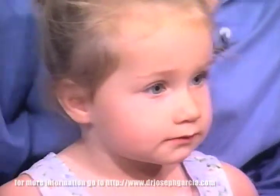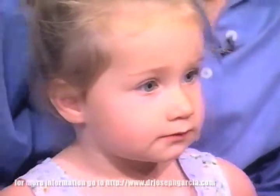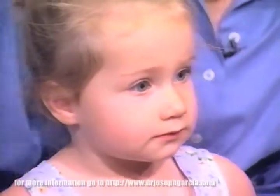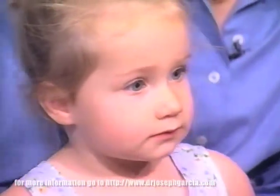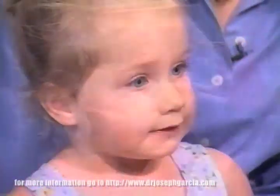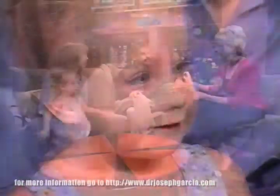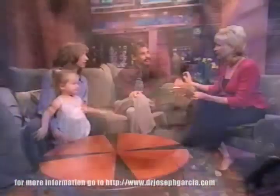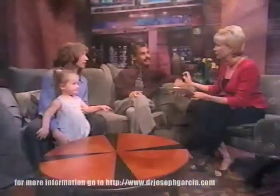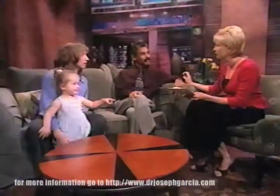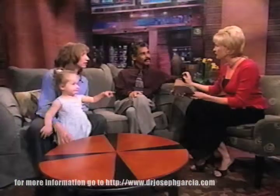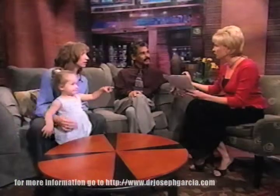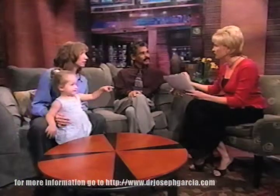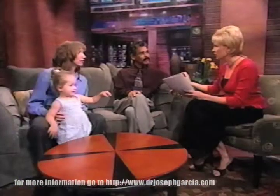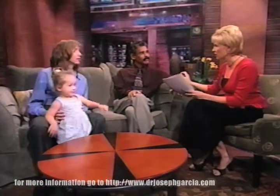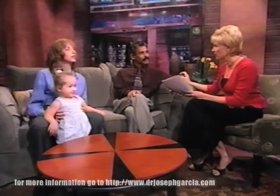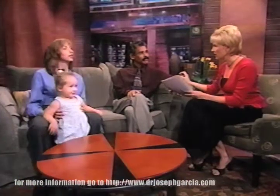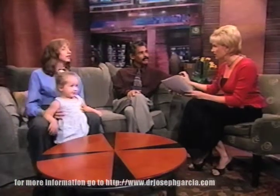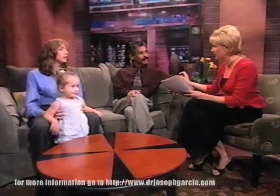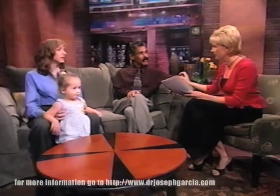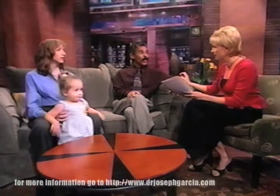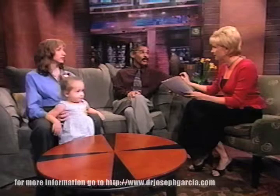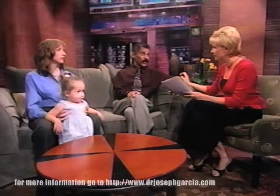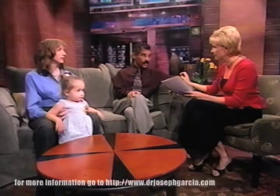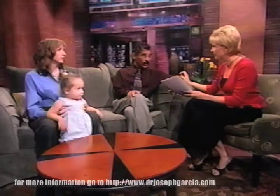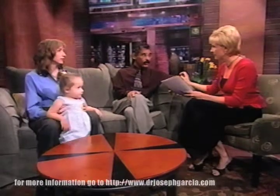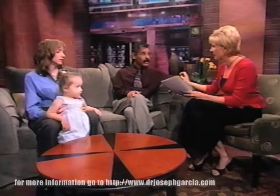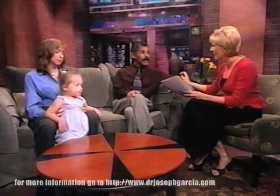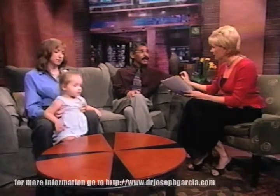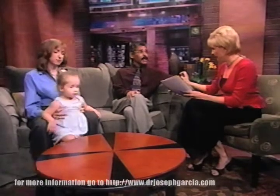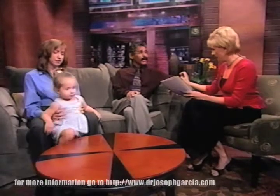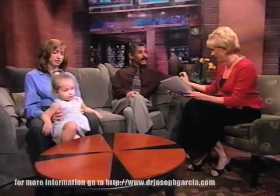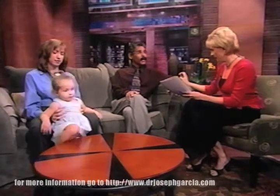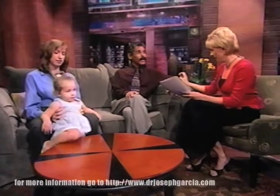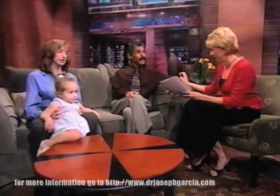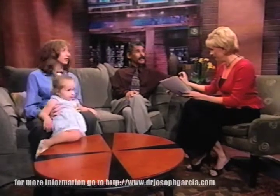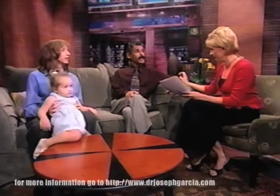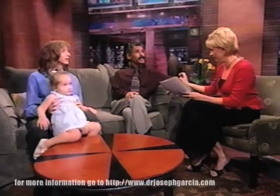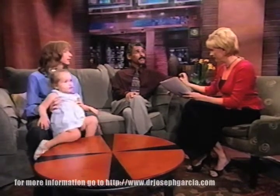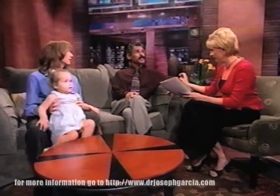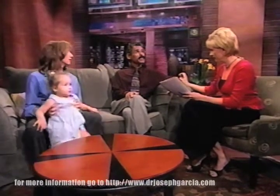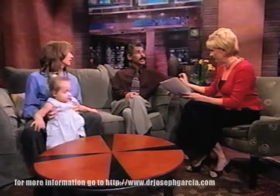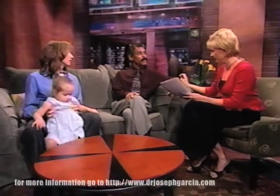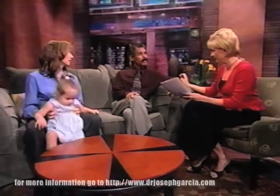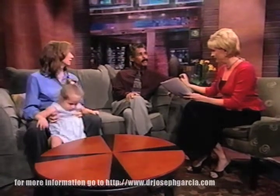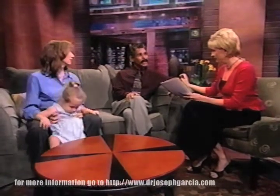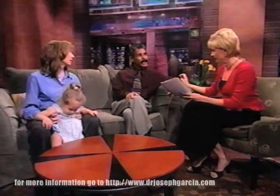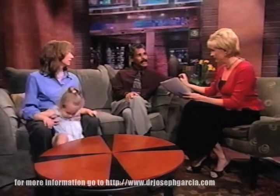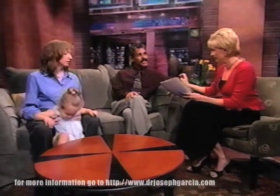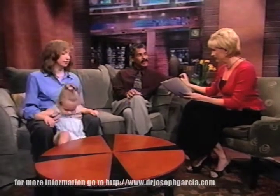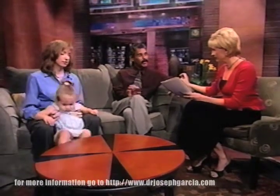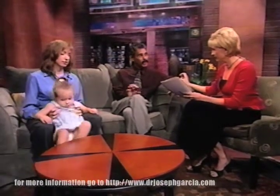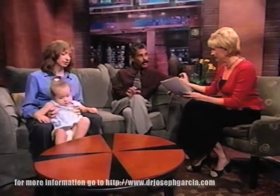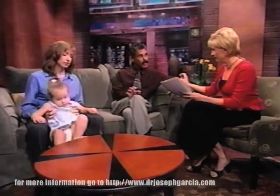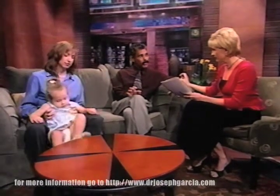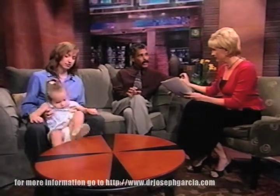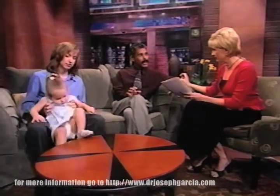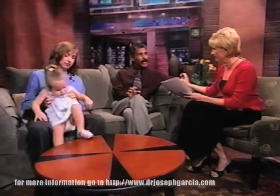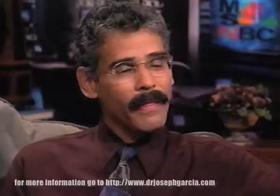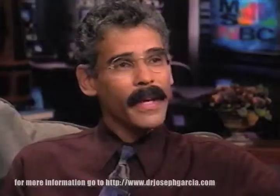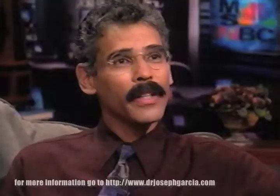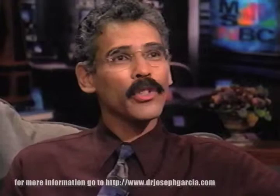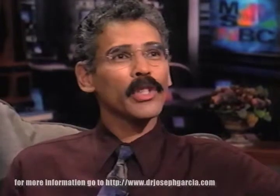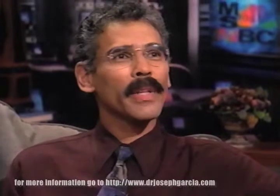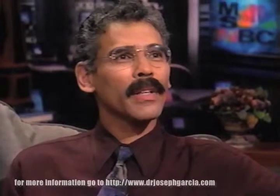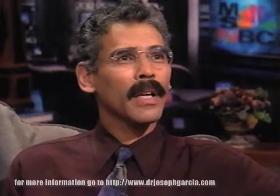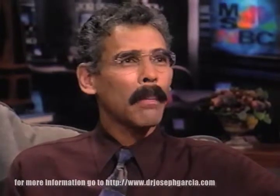research because she's 21 months old, but you can start a lot younger with these babies. Oh, yes, definitely. How young? Well, I recommend people start around the beginning of the 7th month,